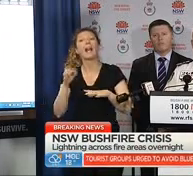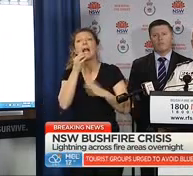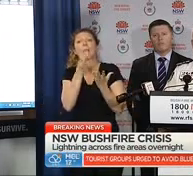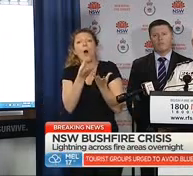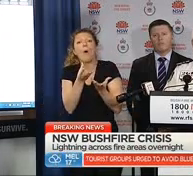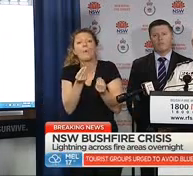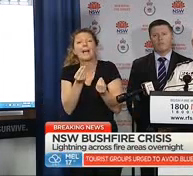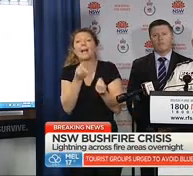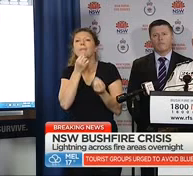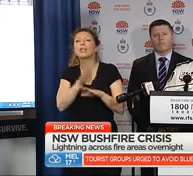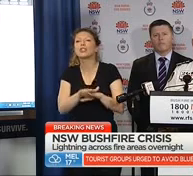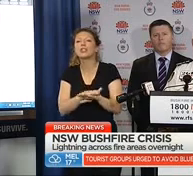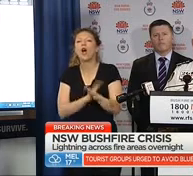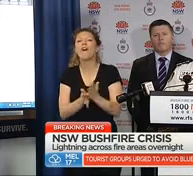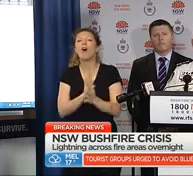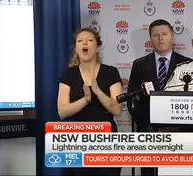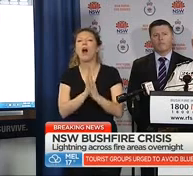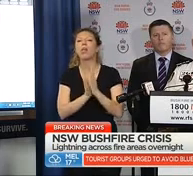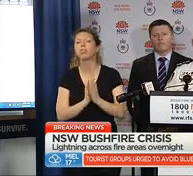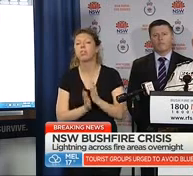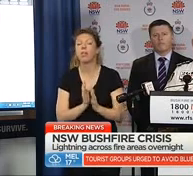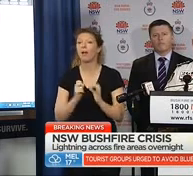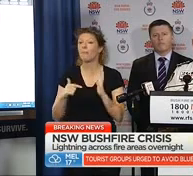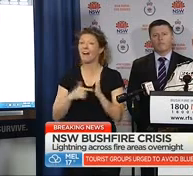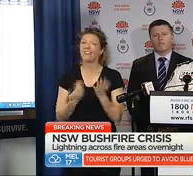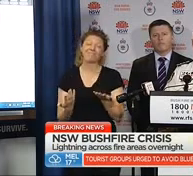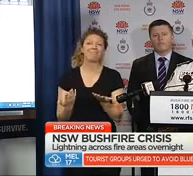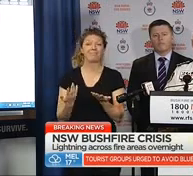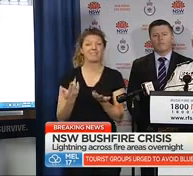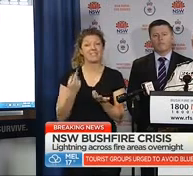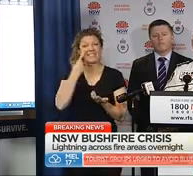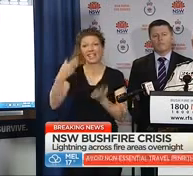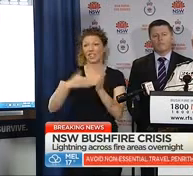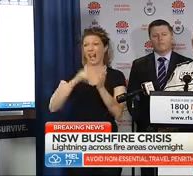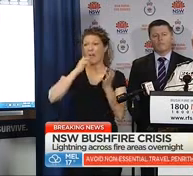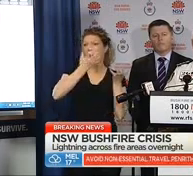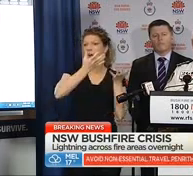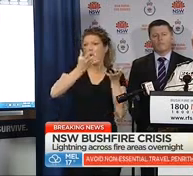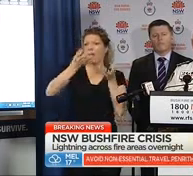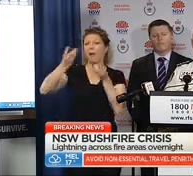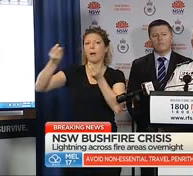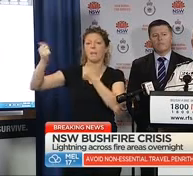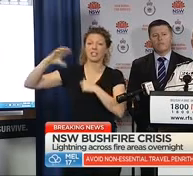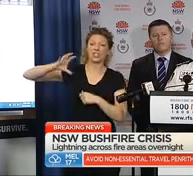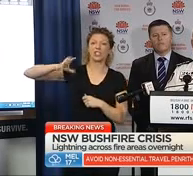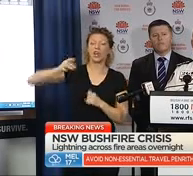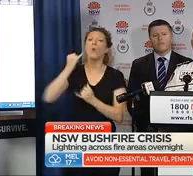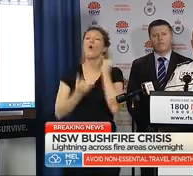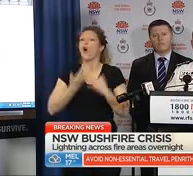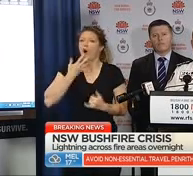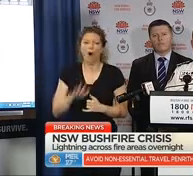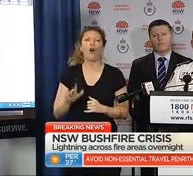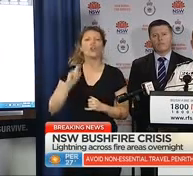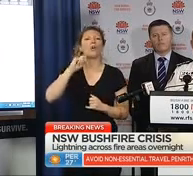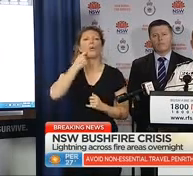behaviour, but it won't take very long today before we see that fire behaviour stir up and be subject to the onset of these